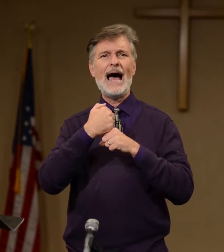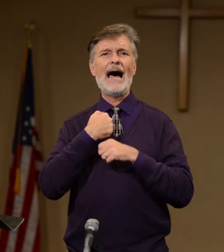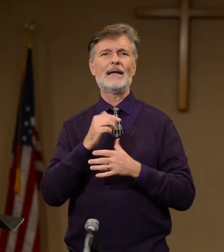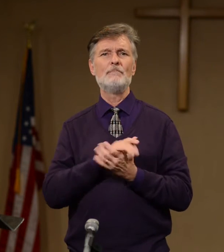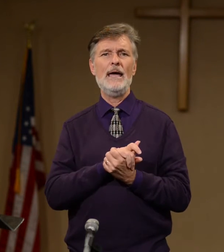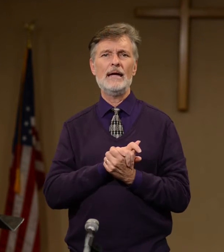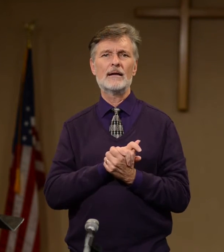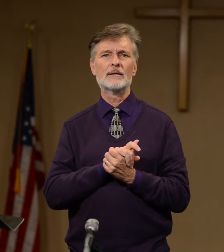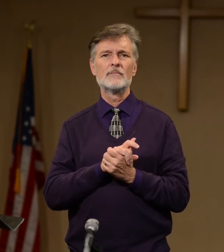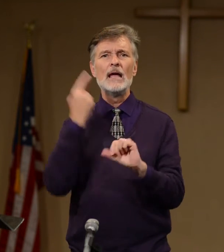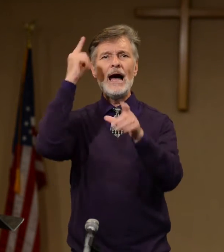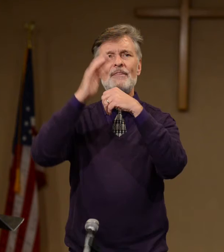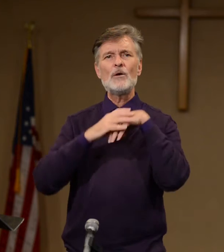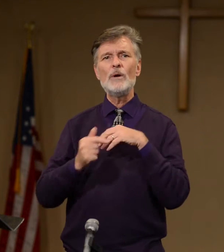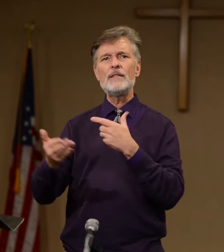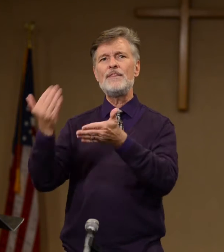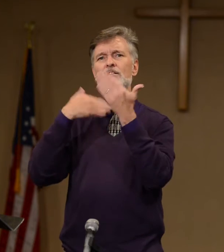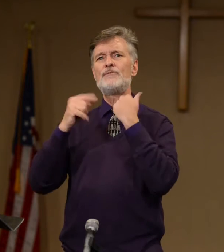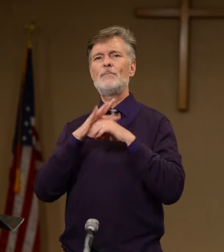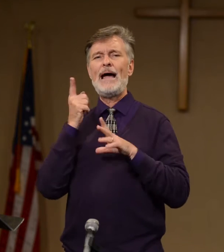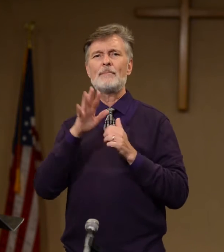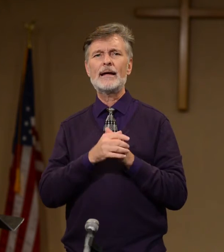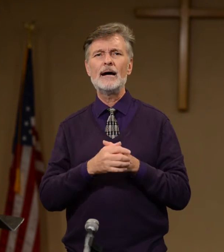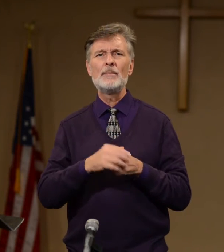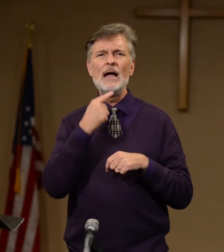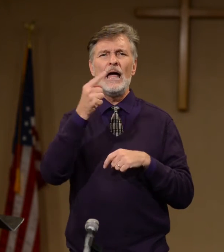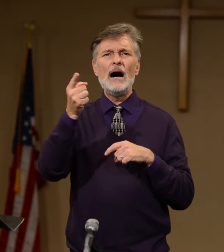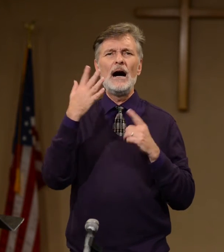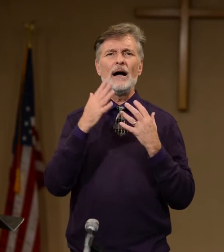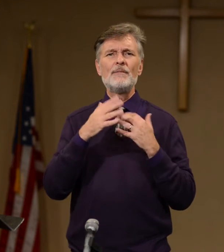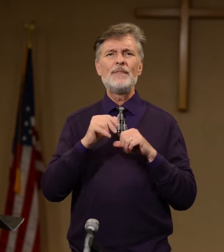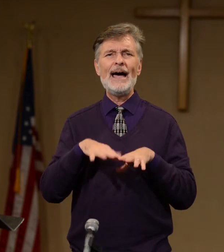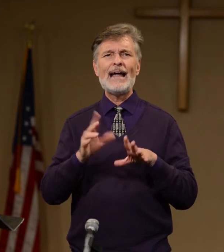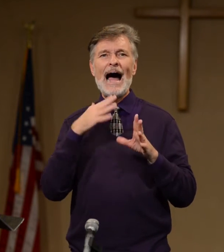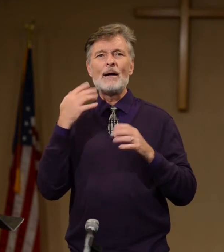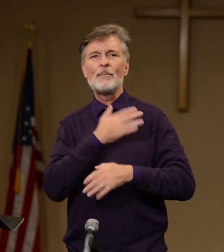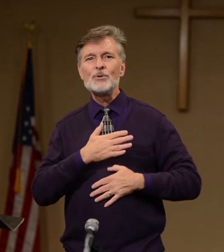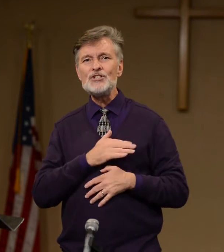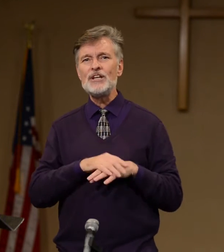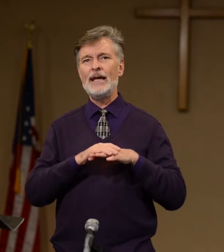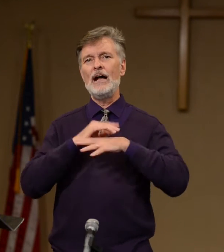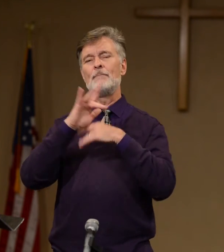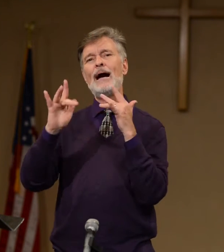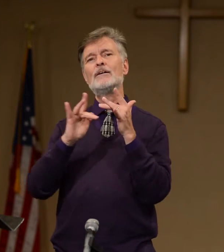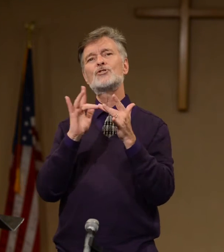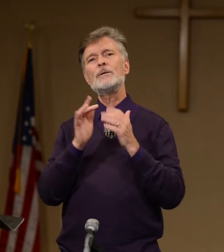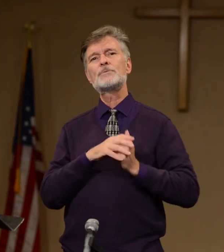I make. I think one of the things, if you'll back up, that I appreciate in my trips